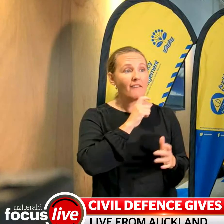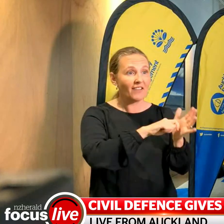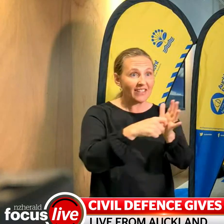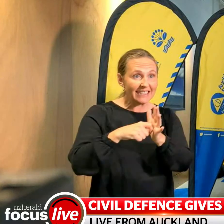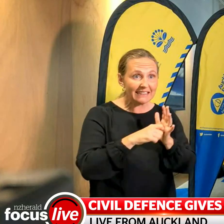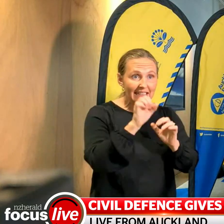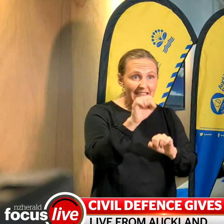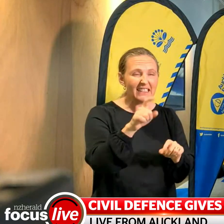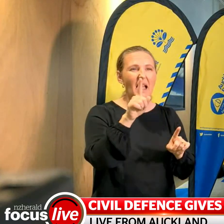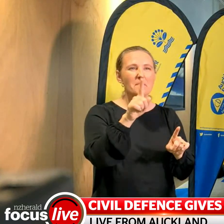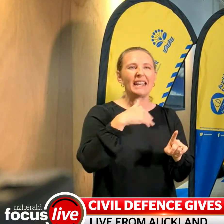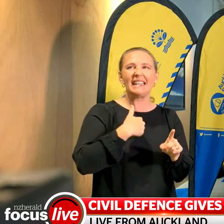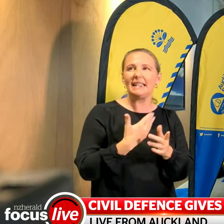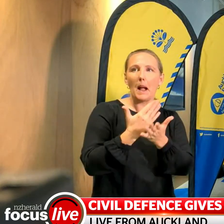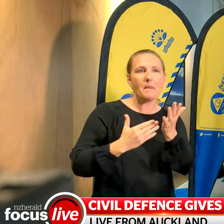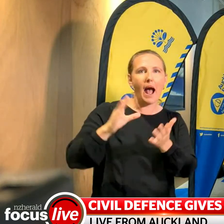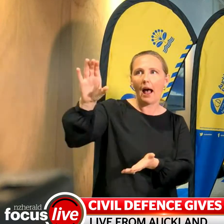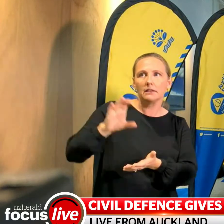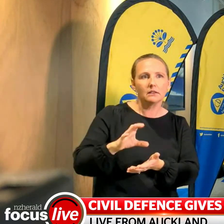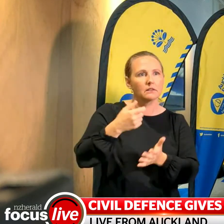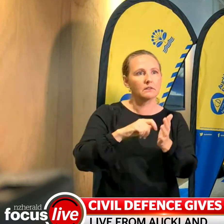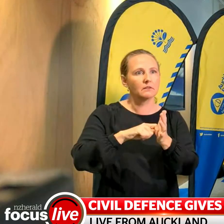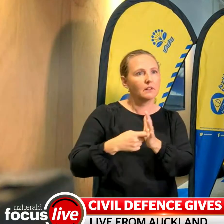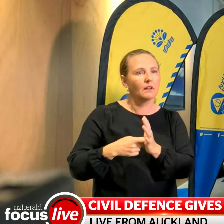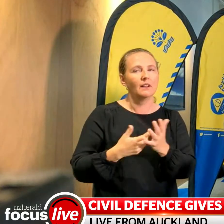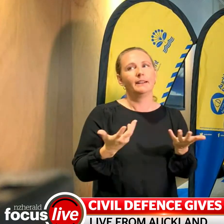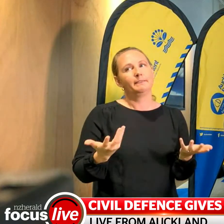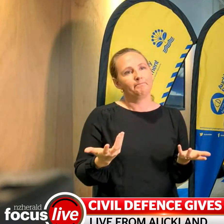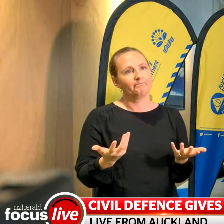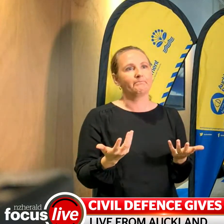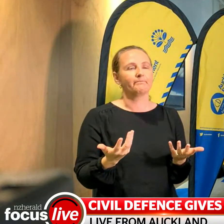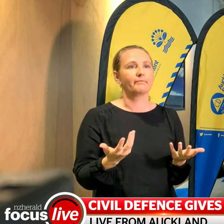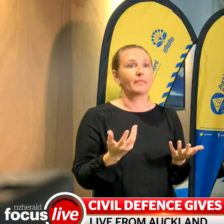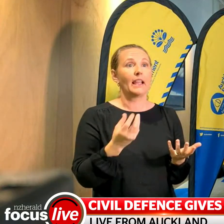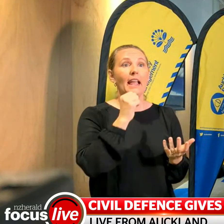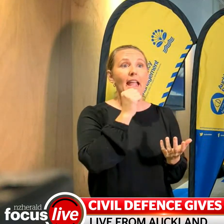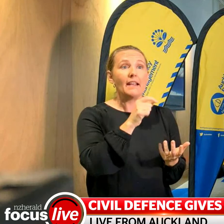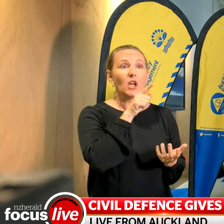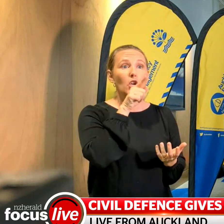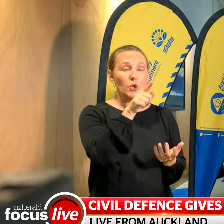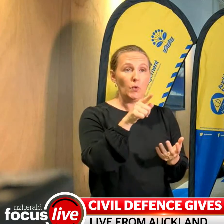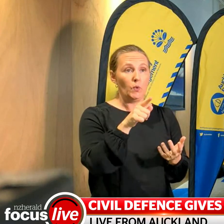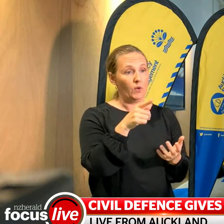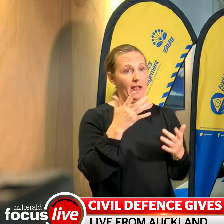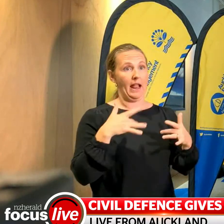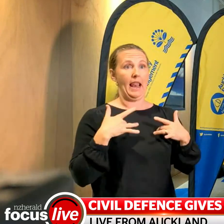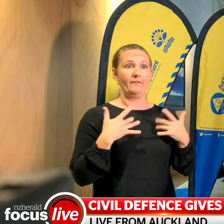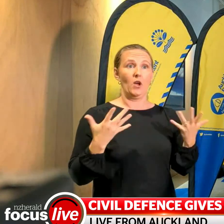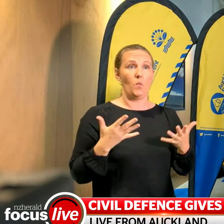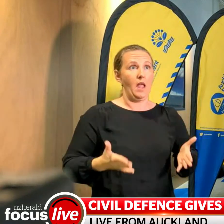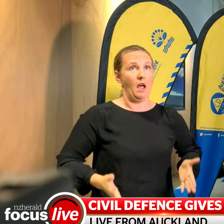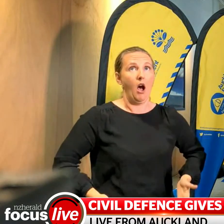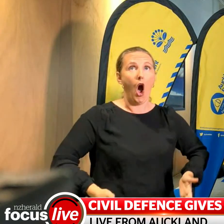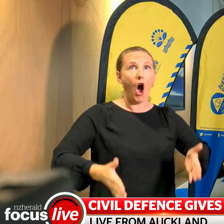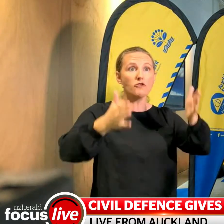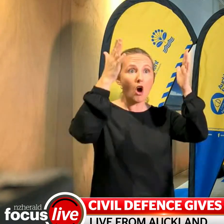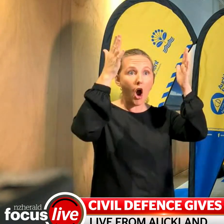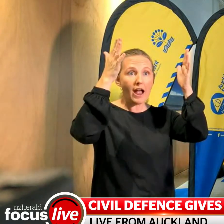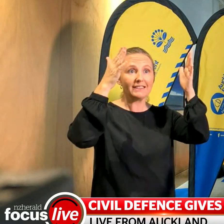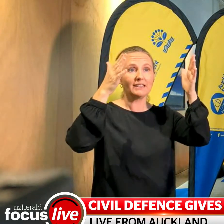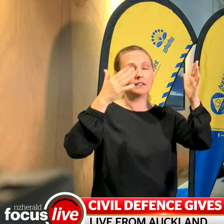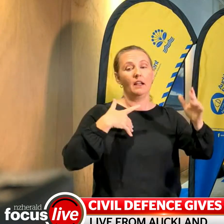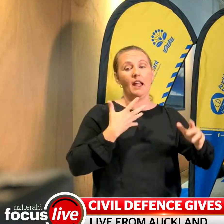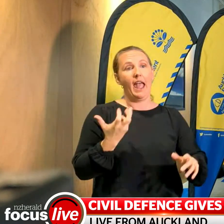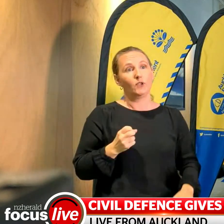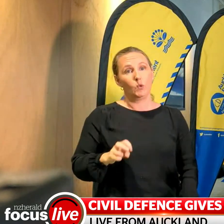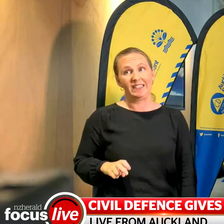well, which can take some time. So if people are in a situation where they're in a high-rise building and getting up and down the stairs to